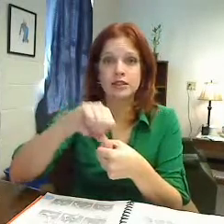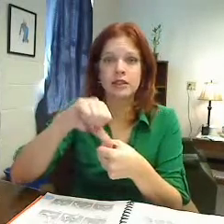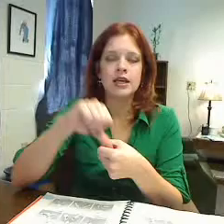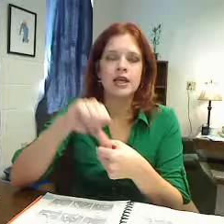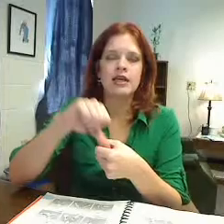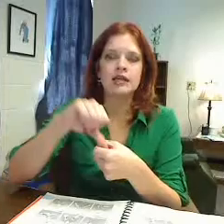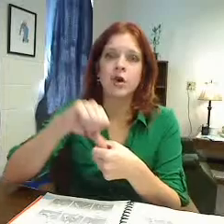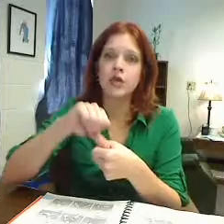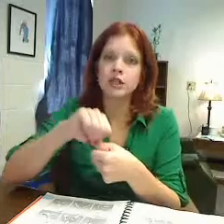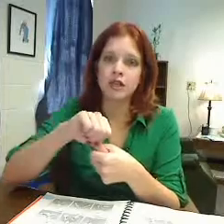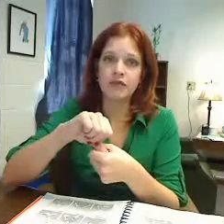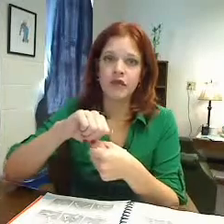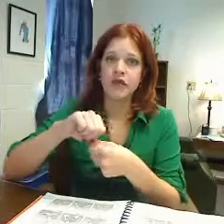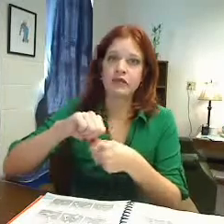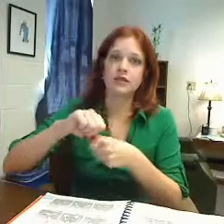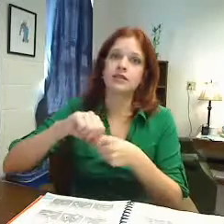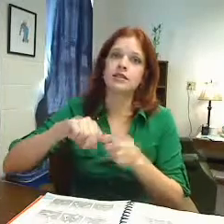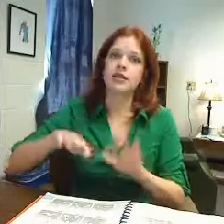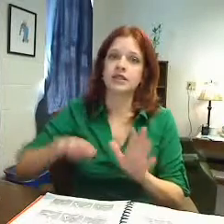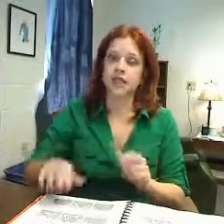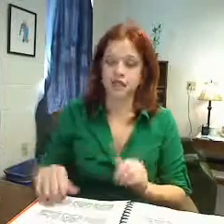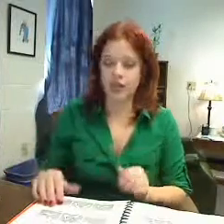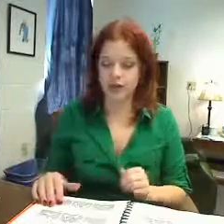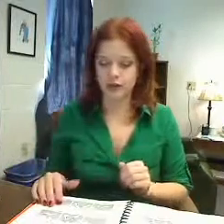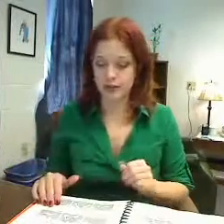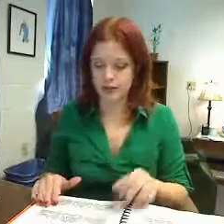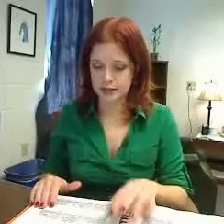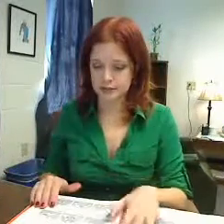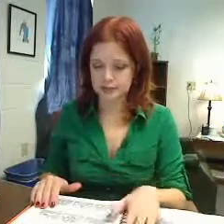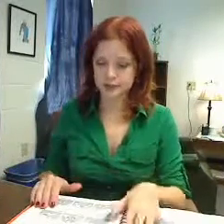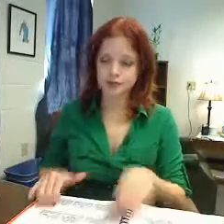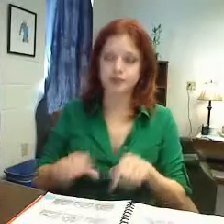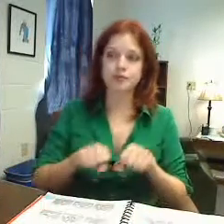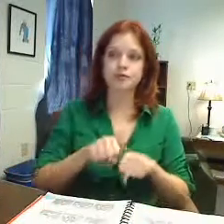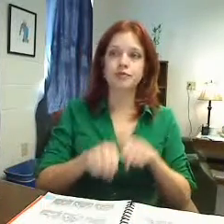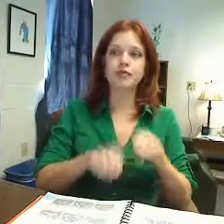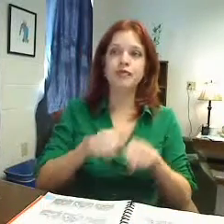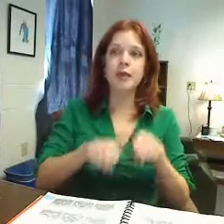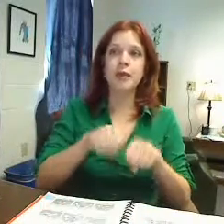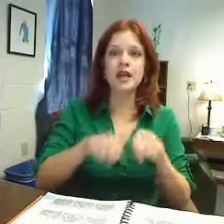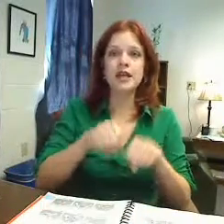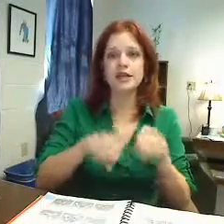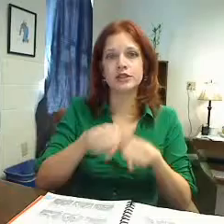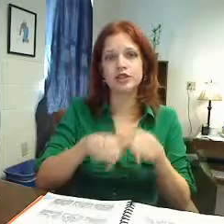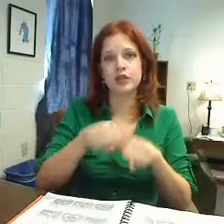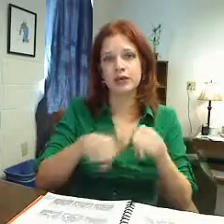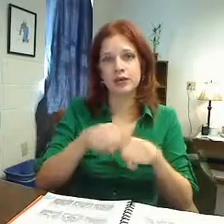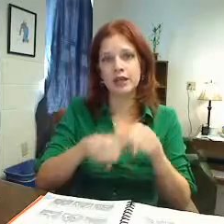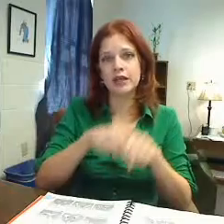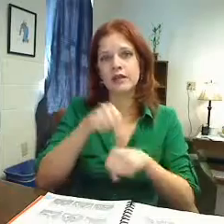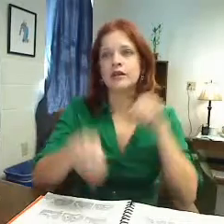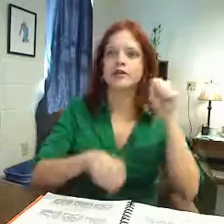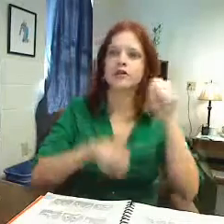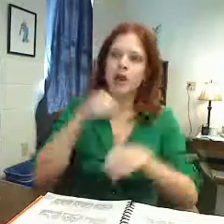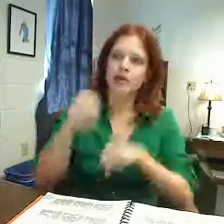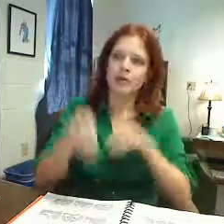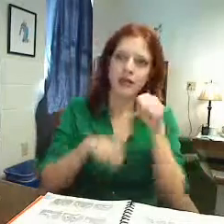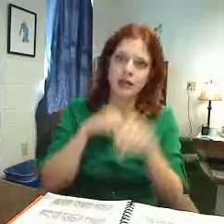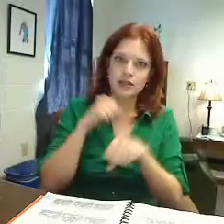gasoline. This is only the sign for gasoline. It's not the sign for natural gas. Bike is short and repeated. To ride your bike is